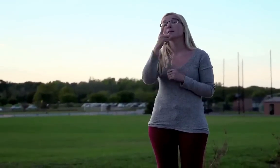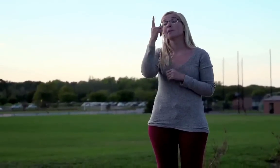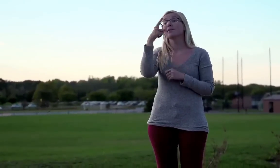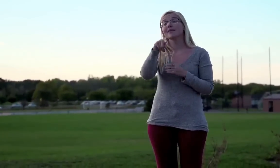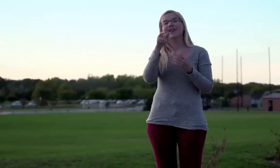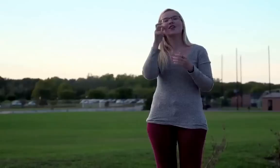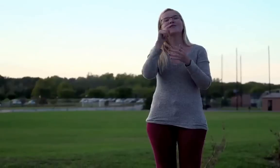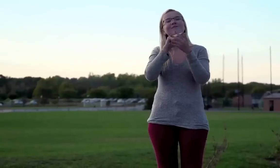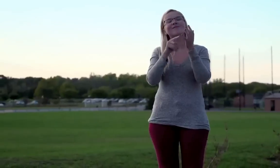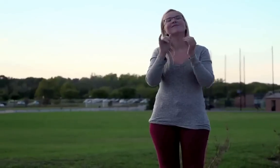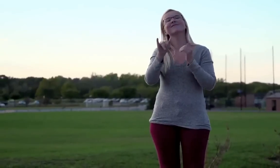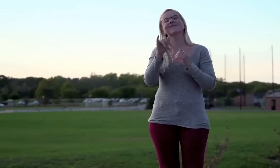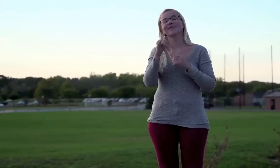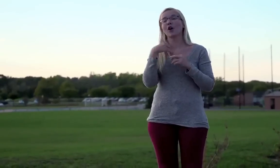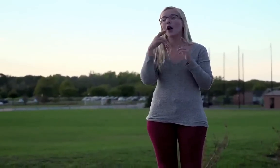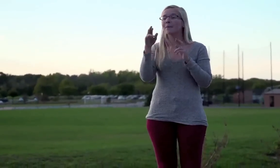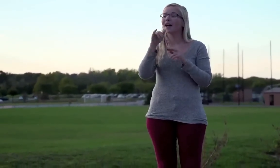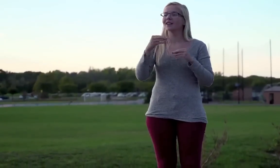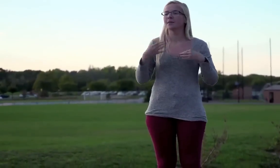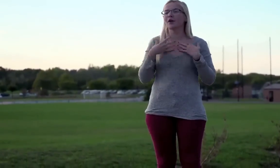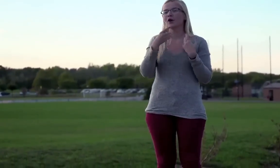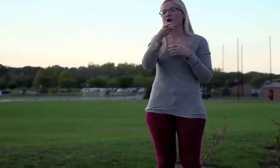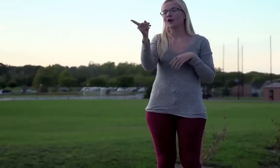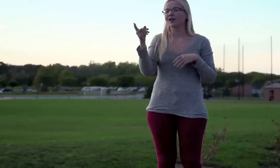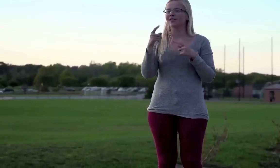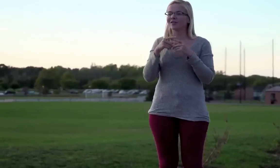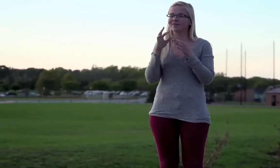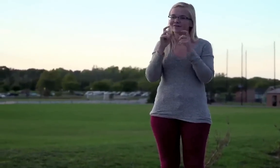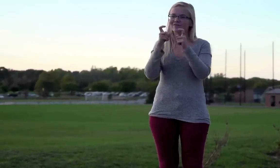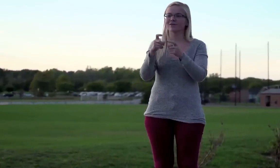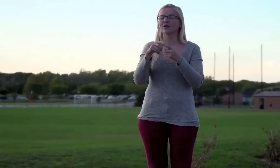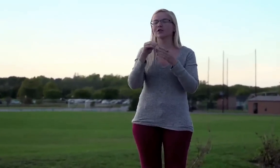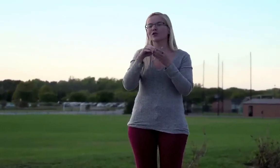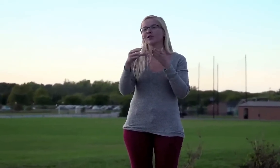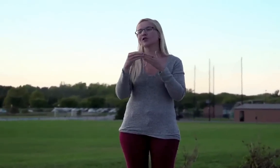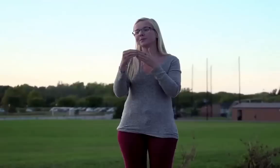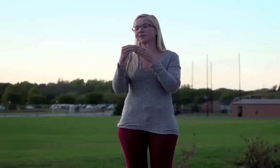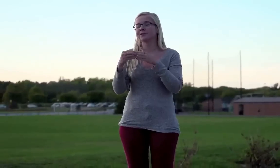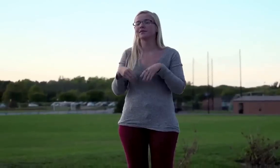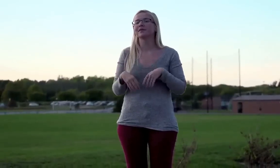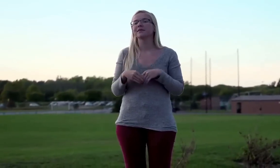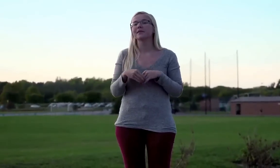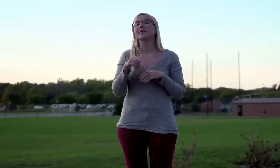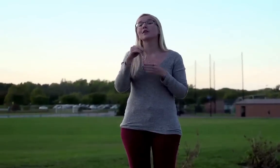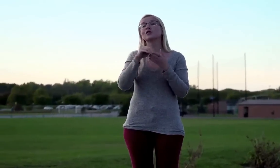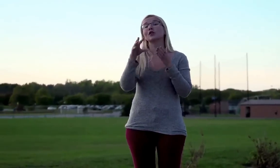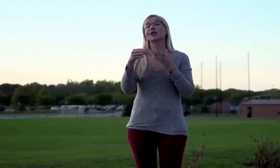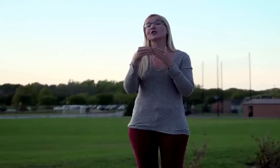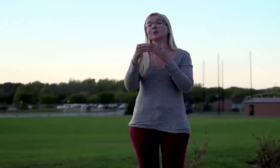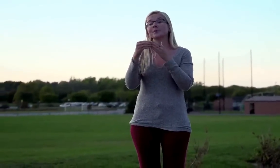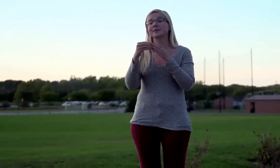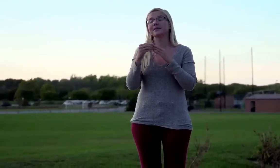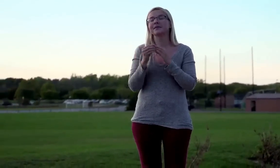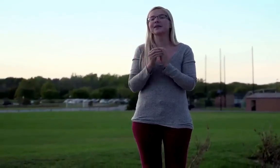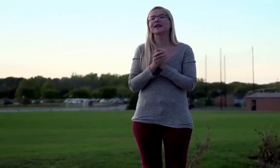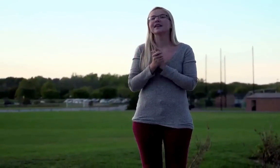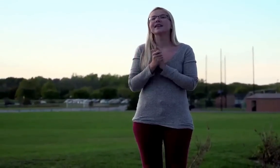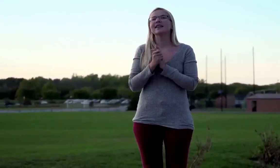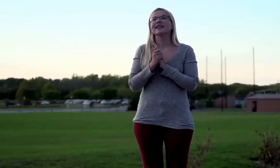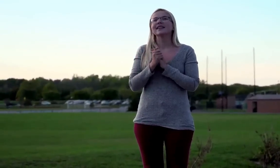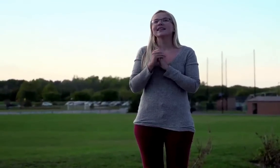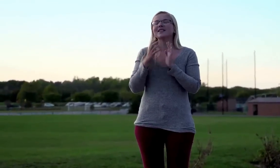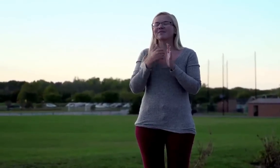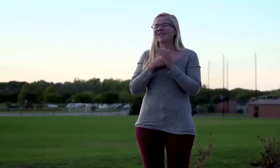and he contributed a lot to our community in that way. And so I know that he would want to inspire you guys to take on that spirit and be